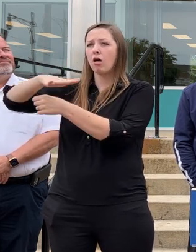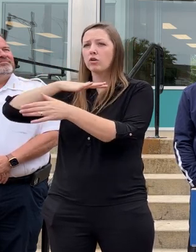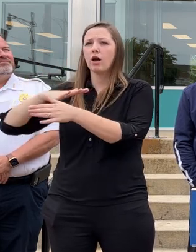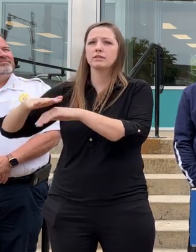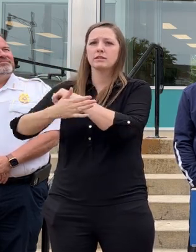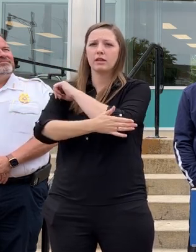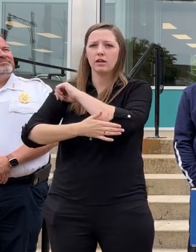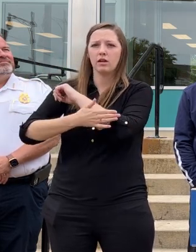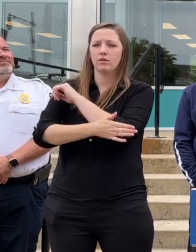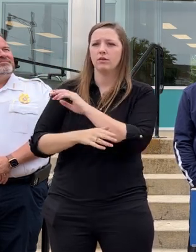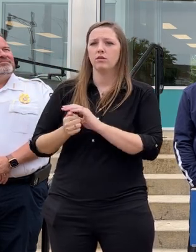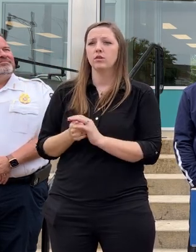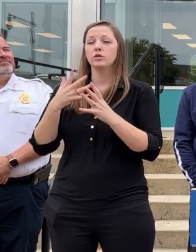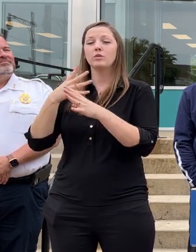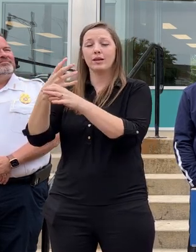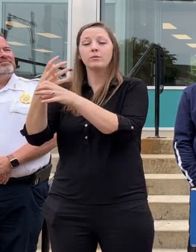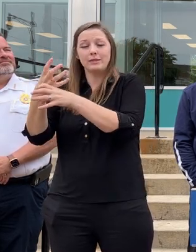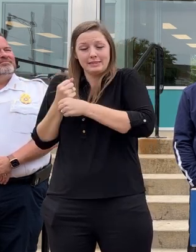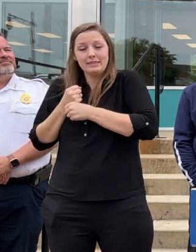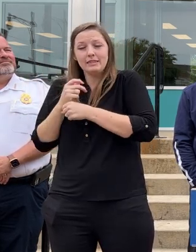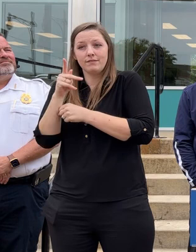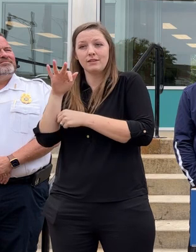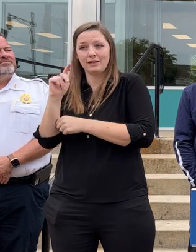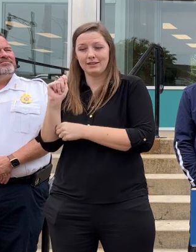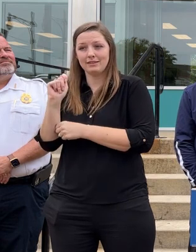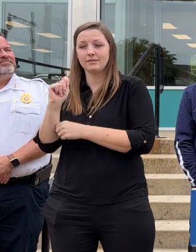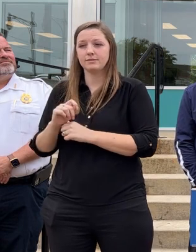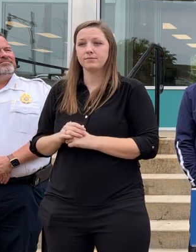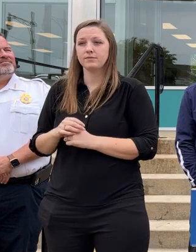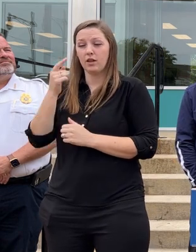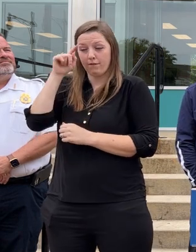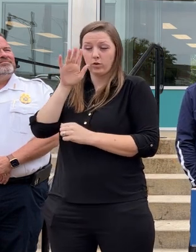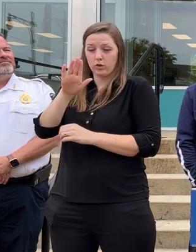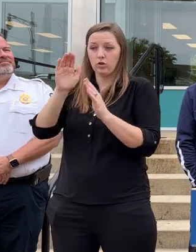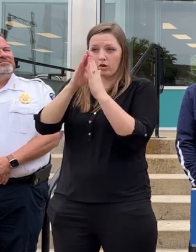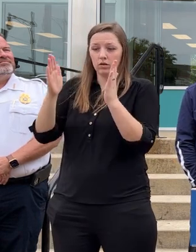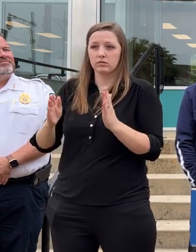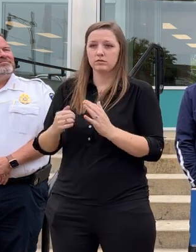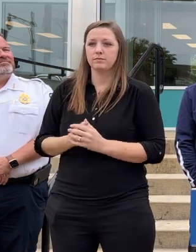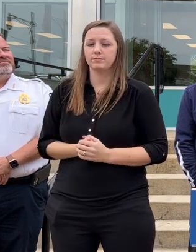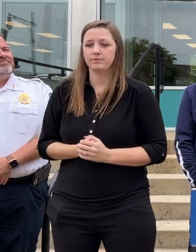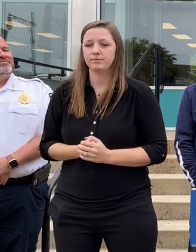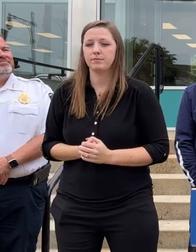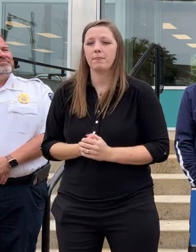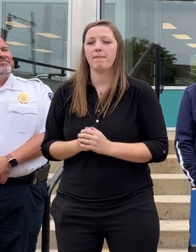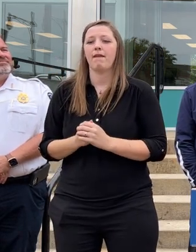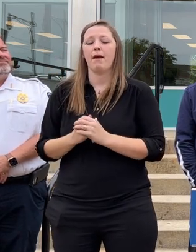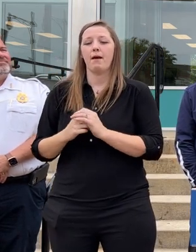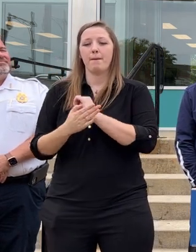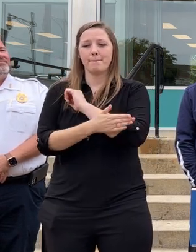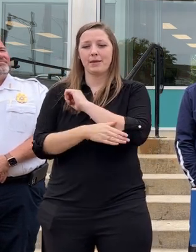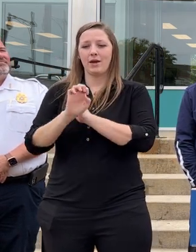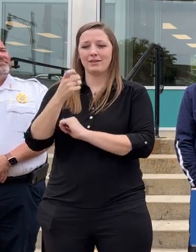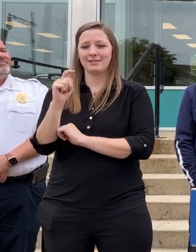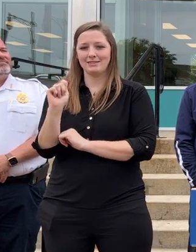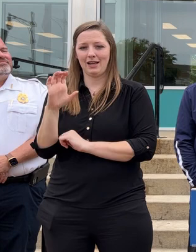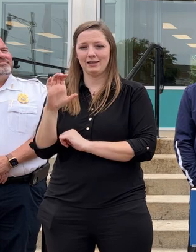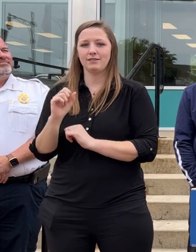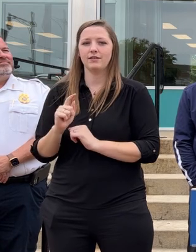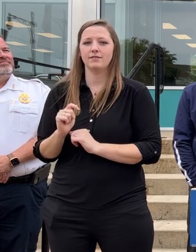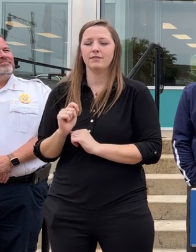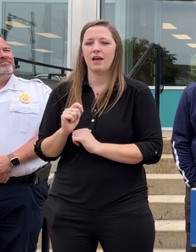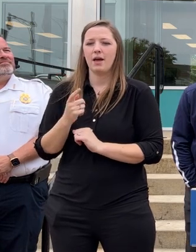where they can receive their kits, for their households as well. County Executive mentioned the